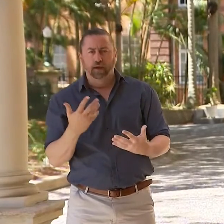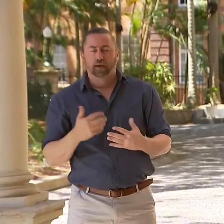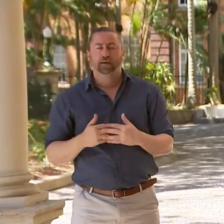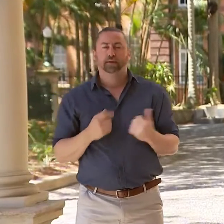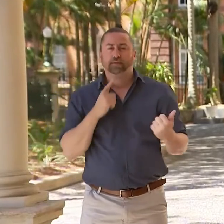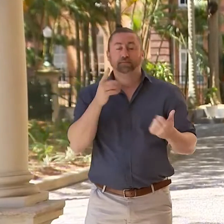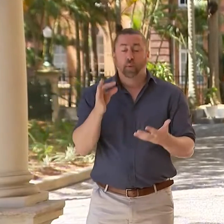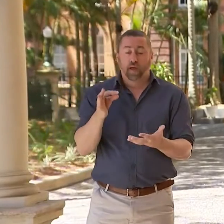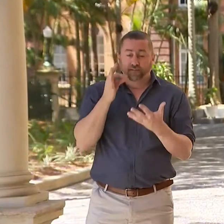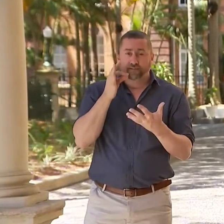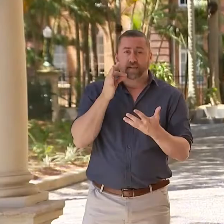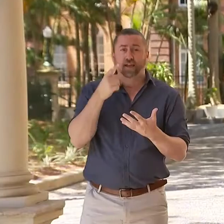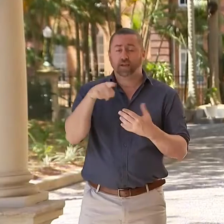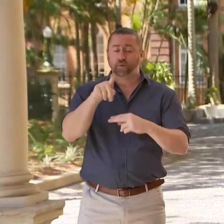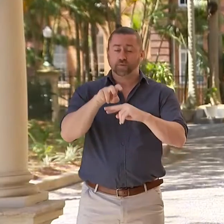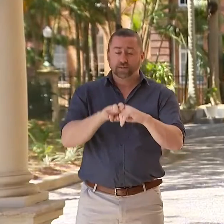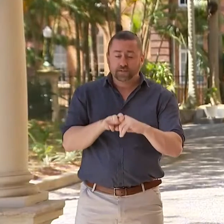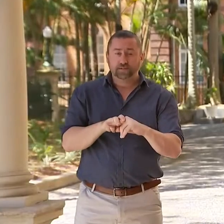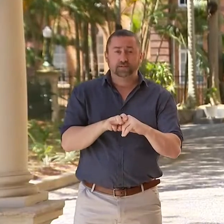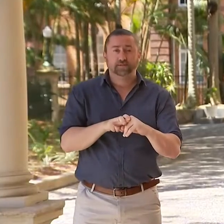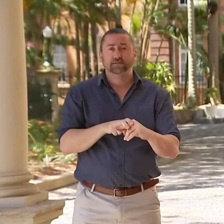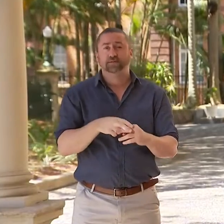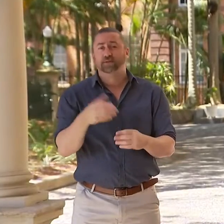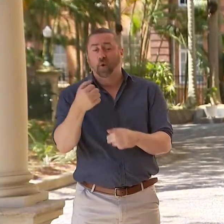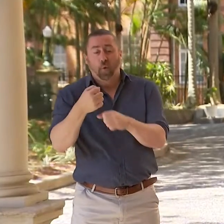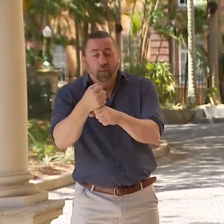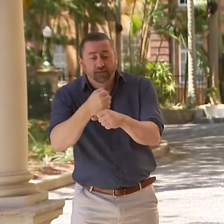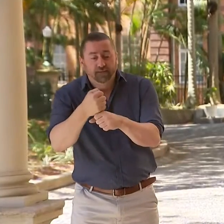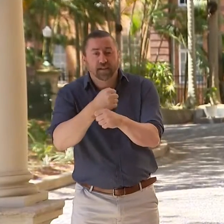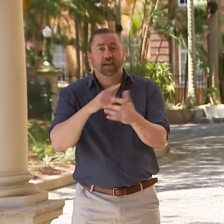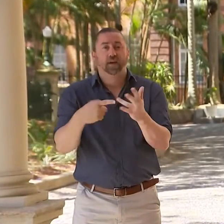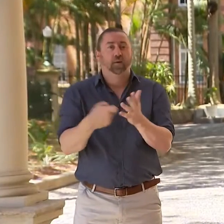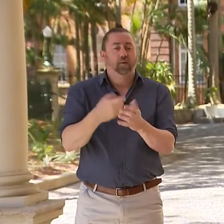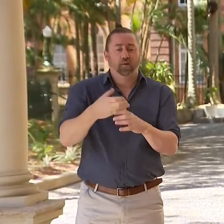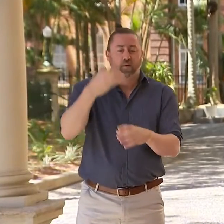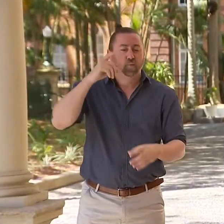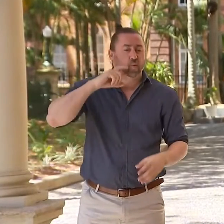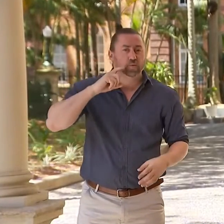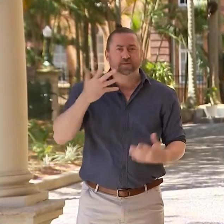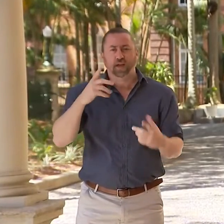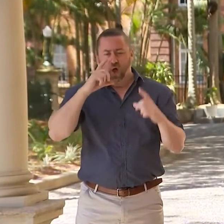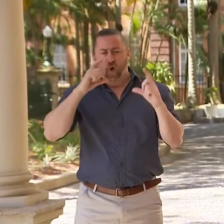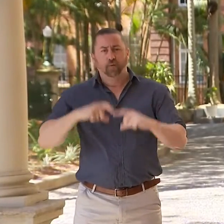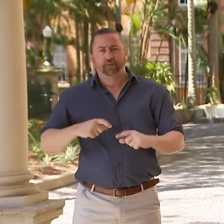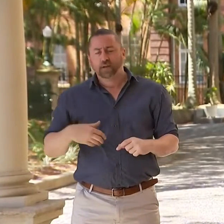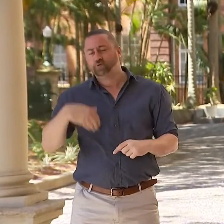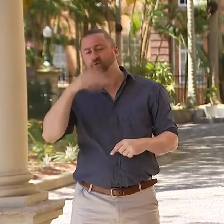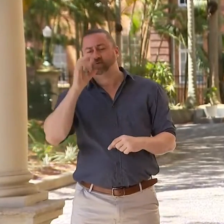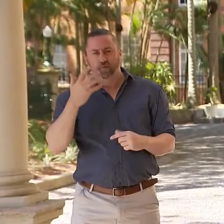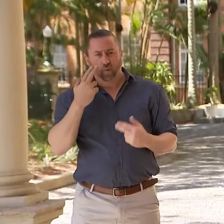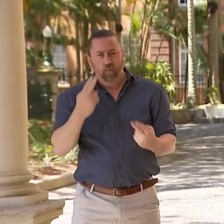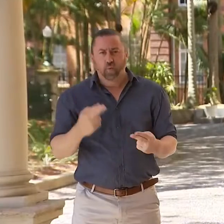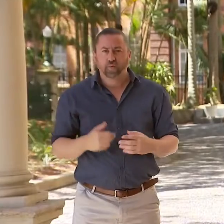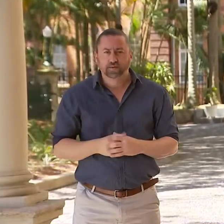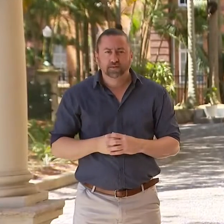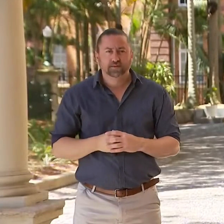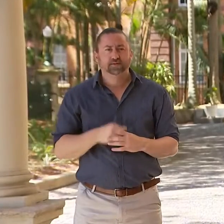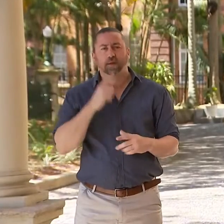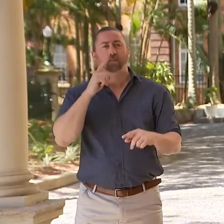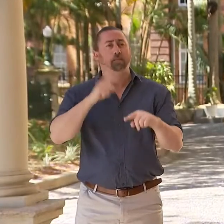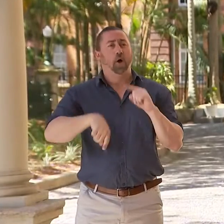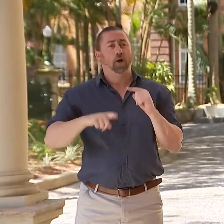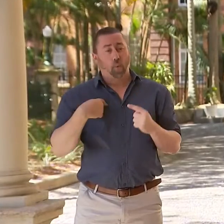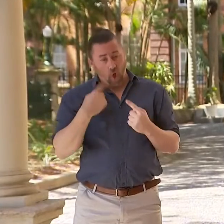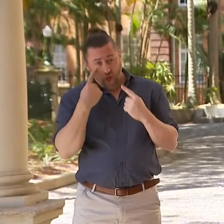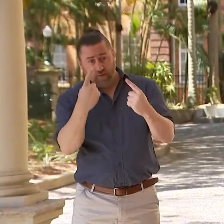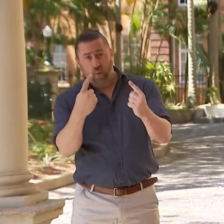sit down and get a drink, a cup of coffee or a glass of water, you can then remove your mask. Now, most of the people I saw